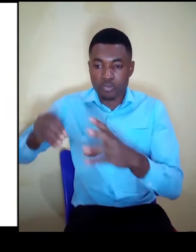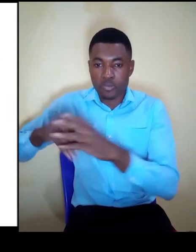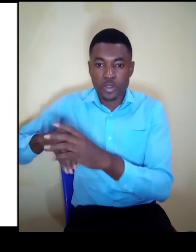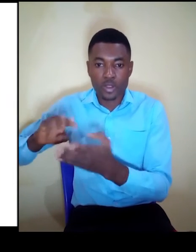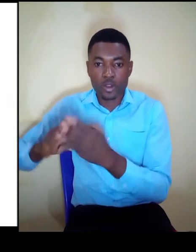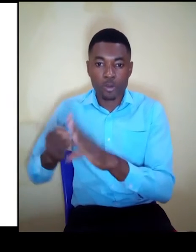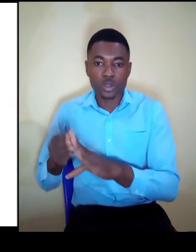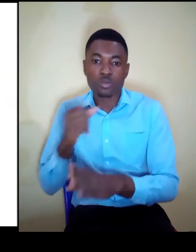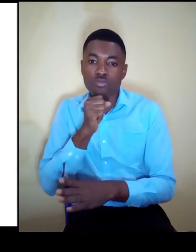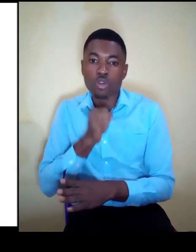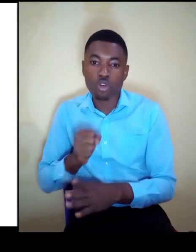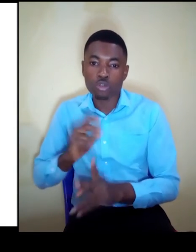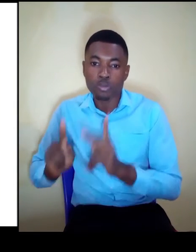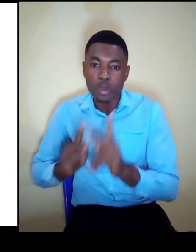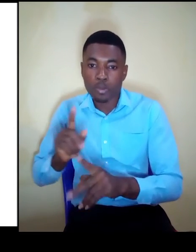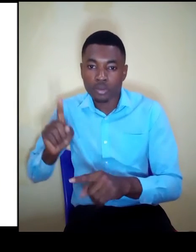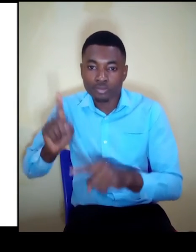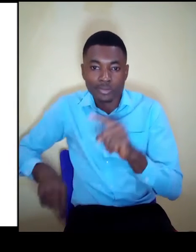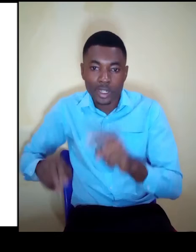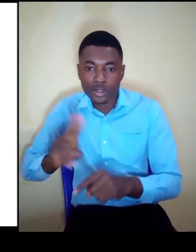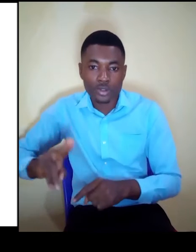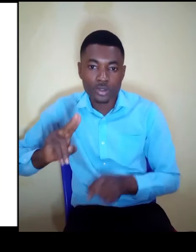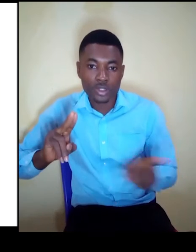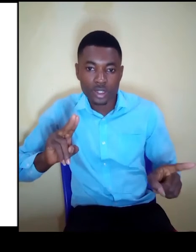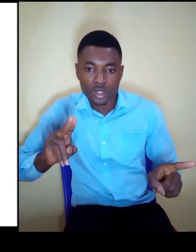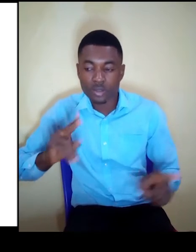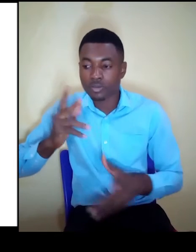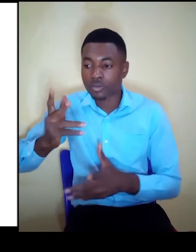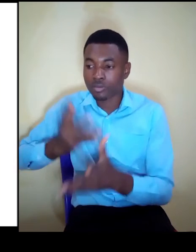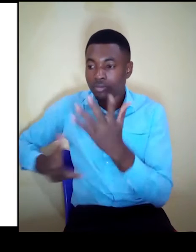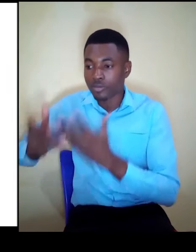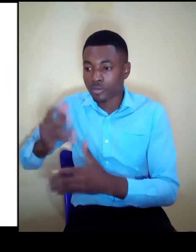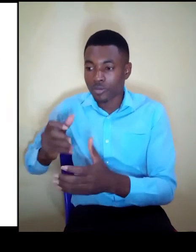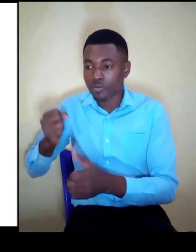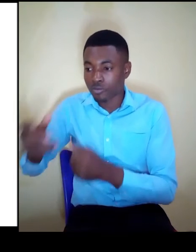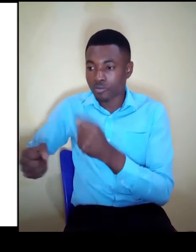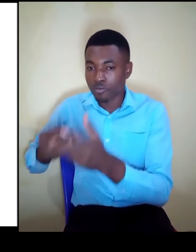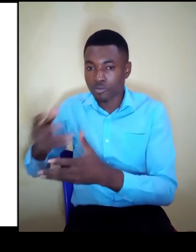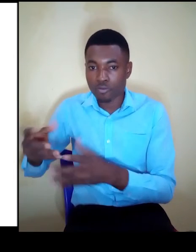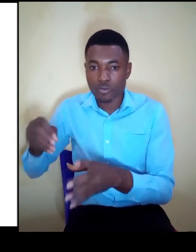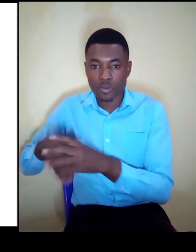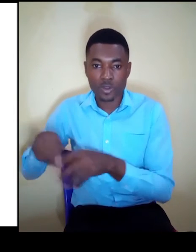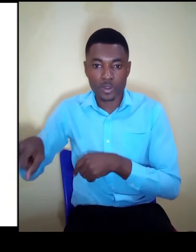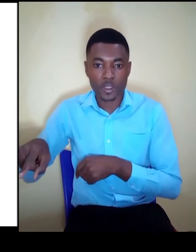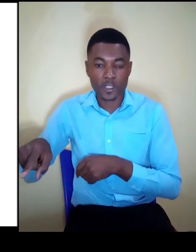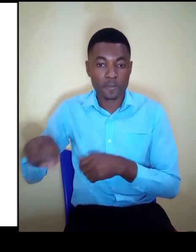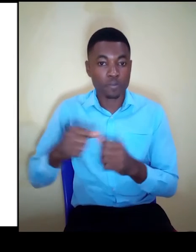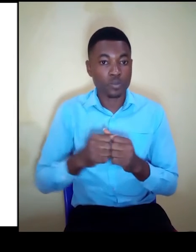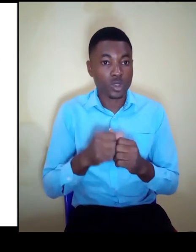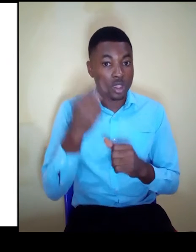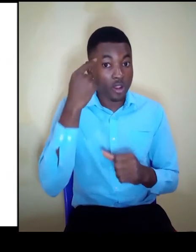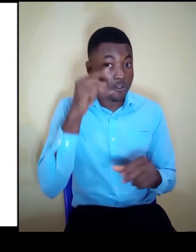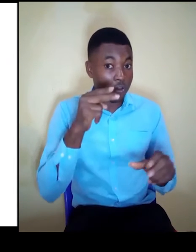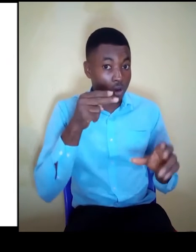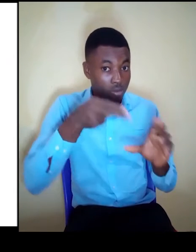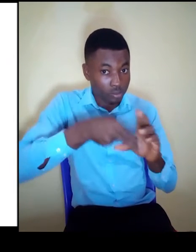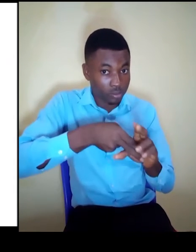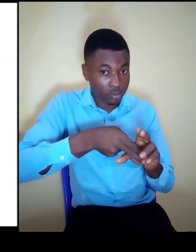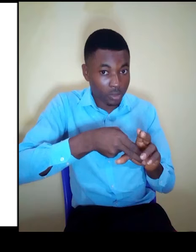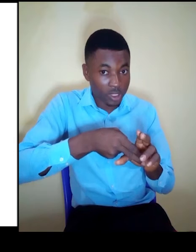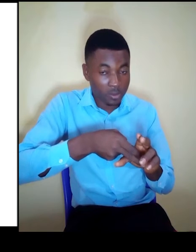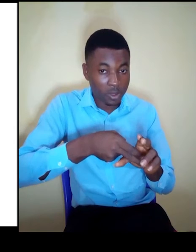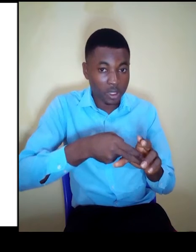communication, and the older signers do not have formal education, but younger signers have been educated. So for participants,